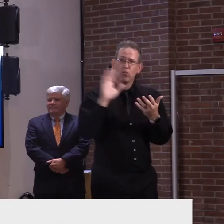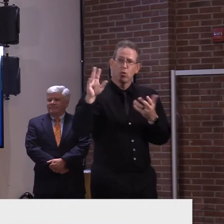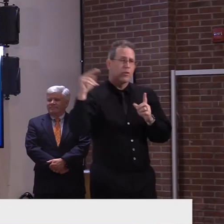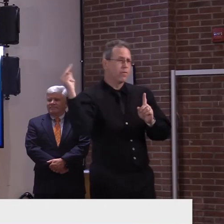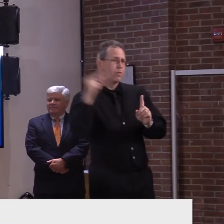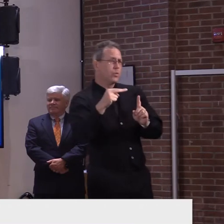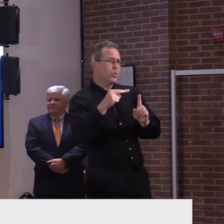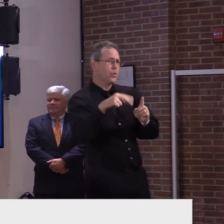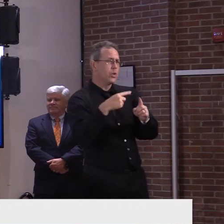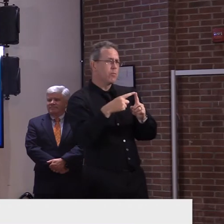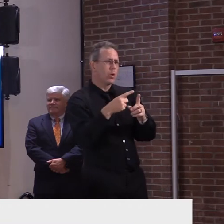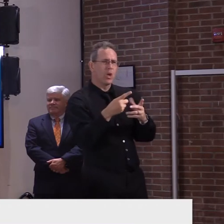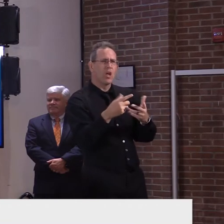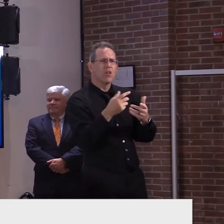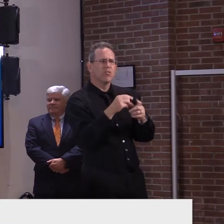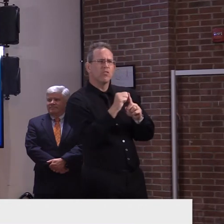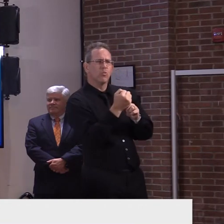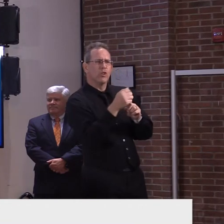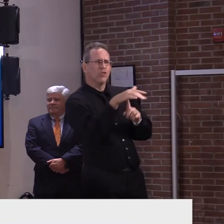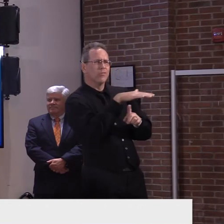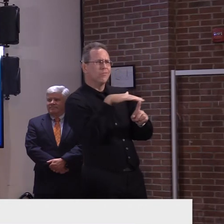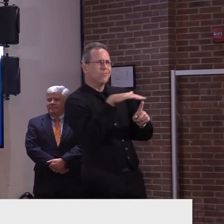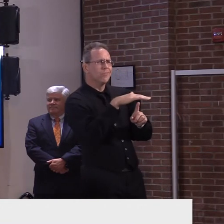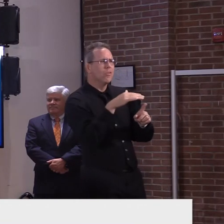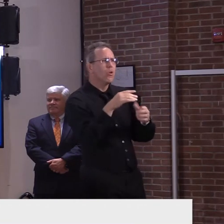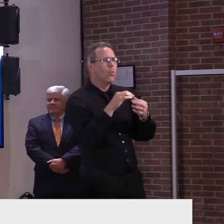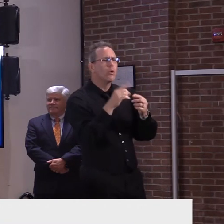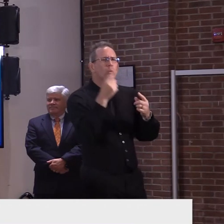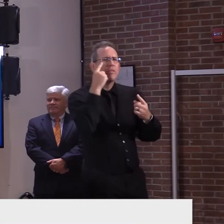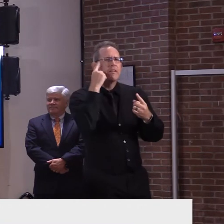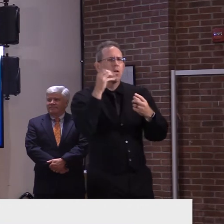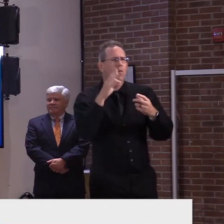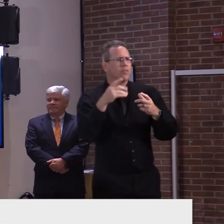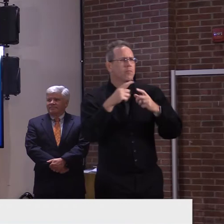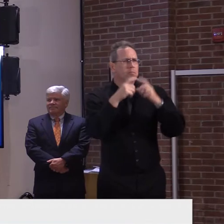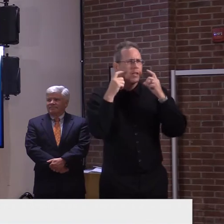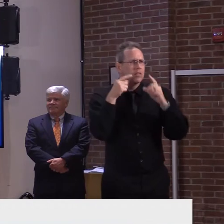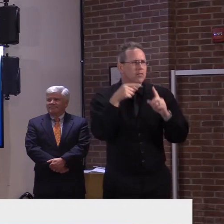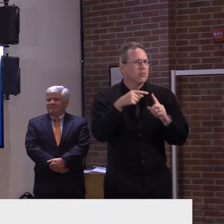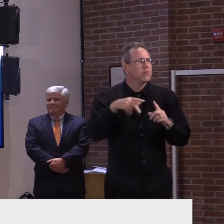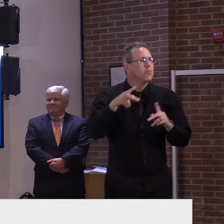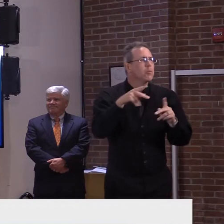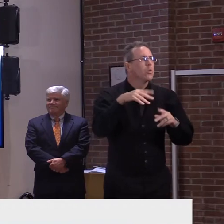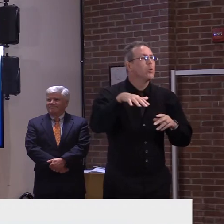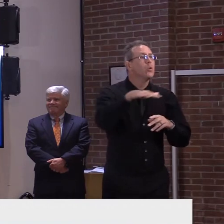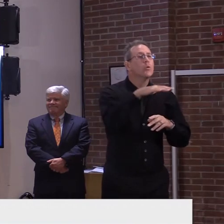differences of opinion within the department that's guiding this public health mission.